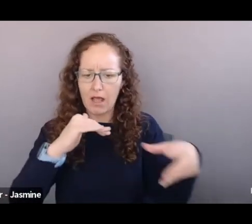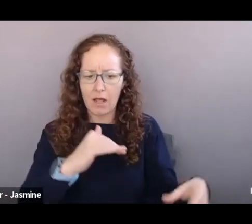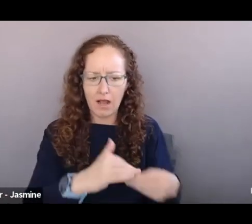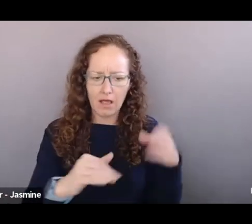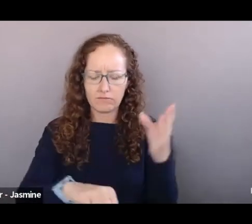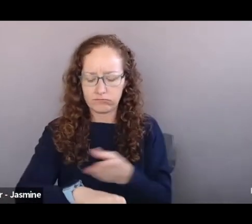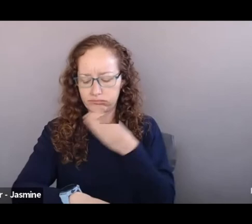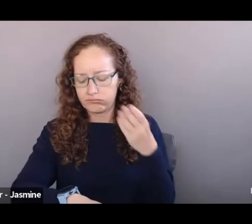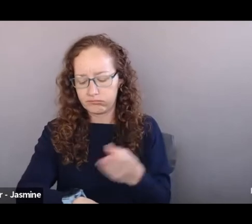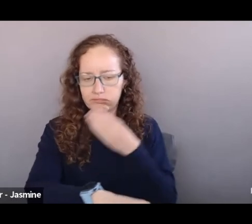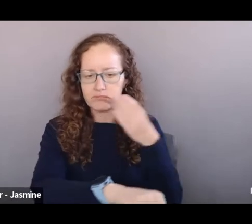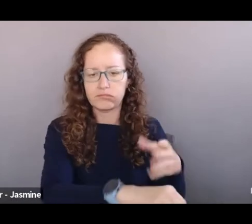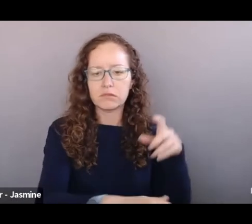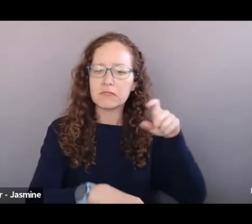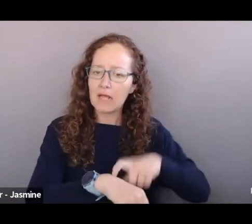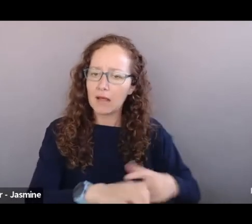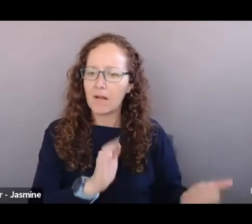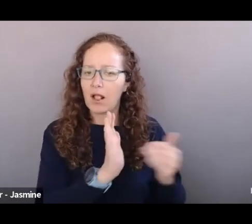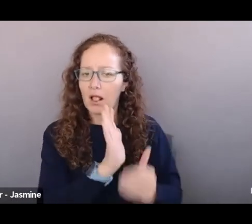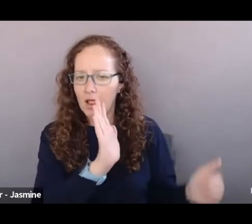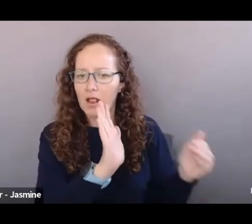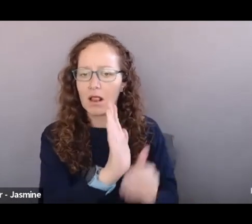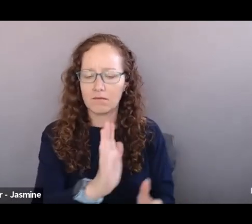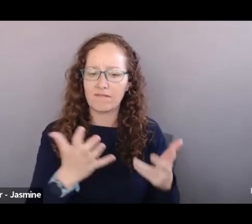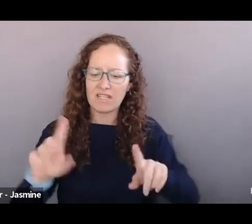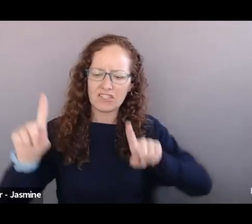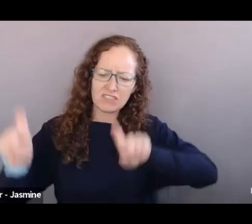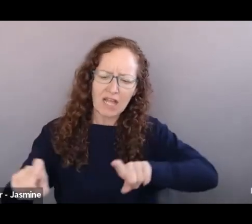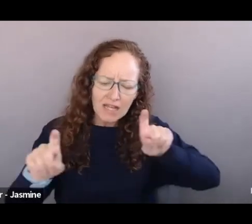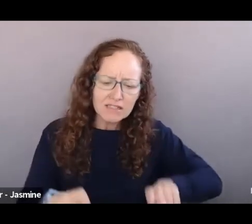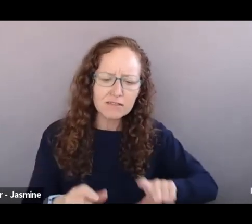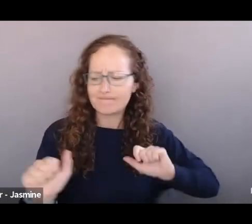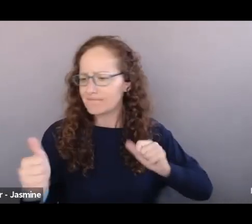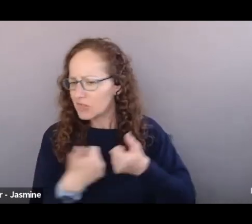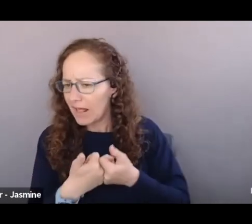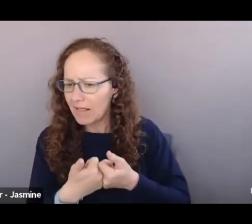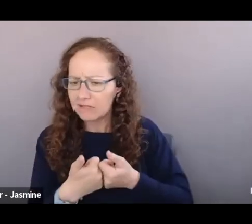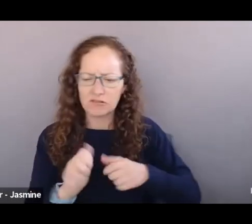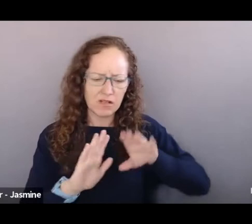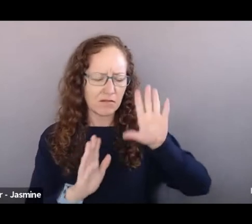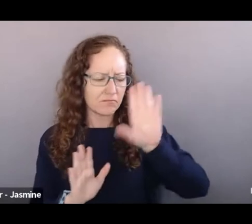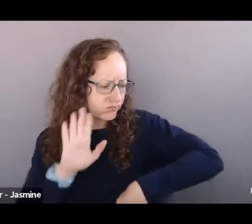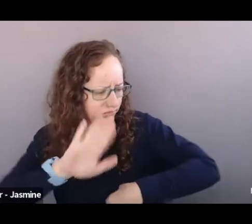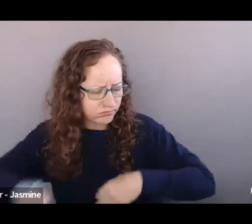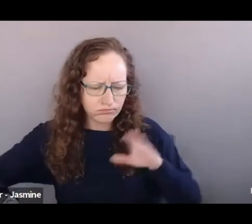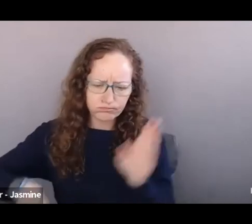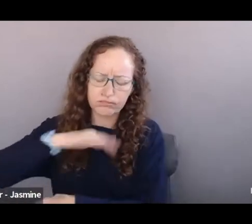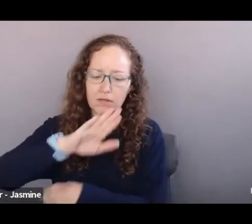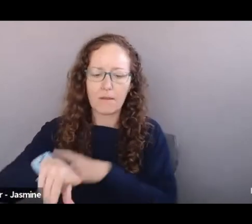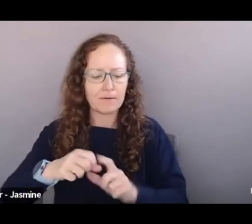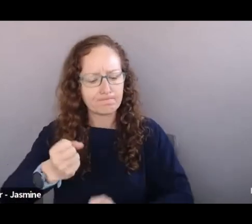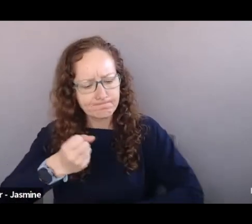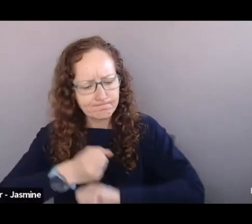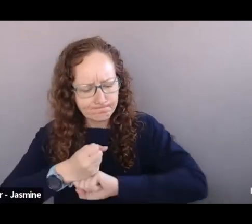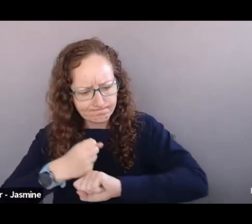tested, challenged, downtrodden, and it has been shored up with countless whispered prayers and